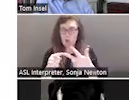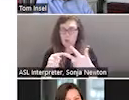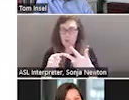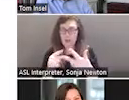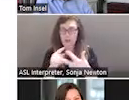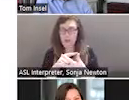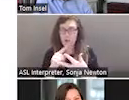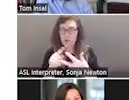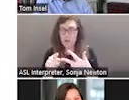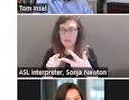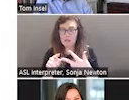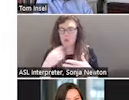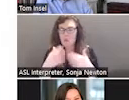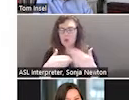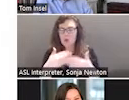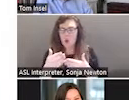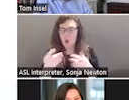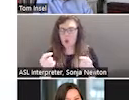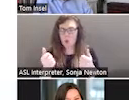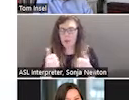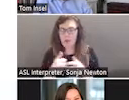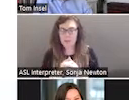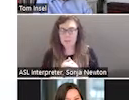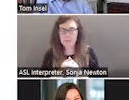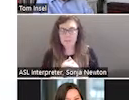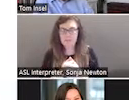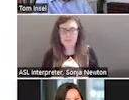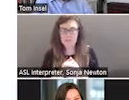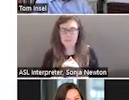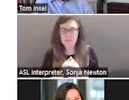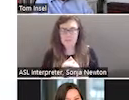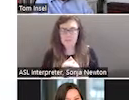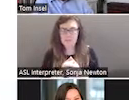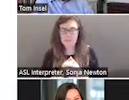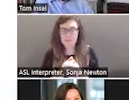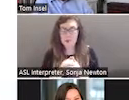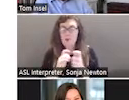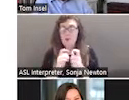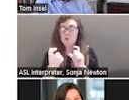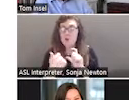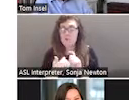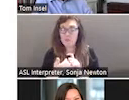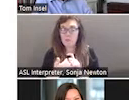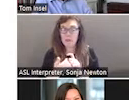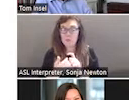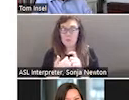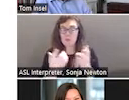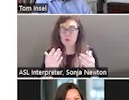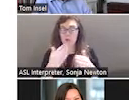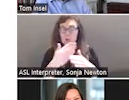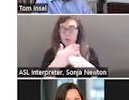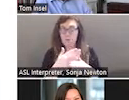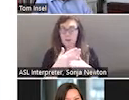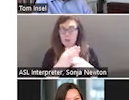can just buzz through this slide pretty quickly, but I think all of you know that we've seen the transformation of interventions moving to